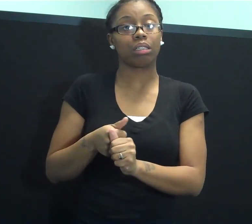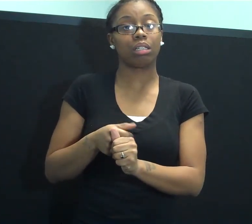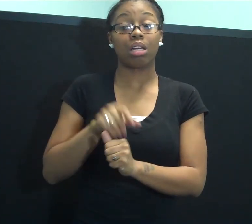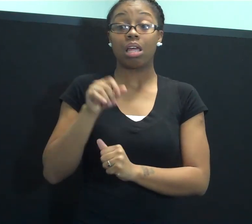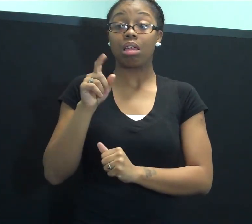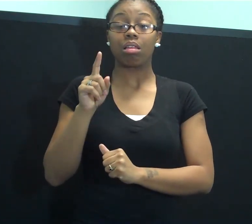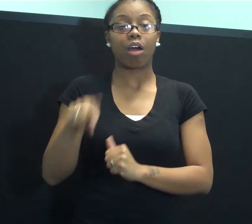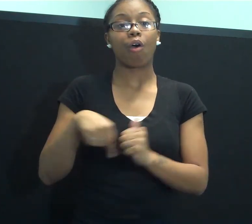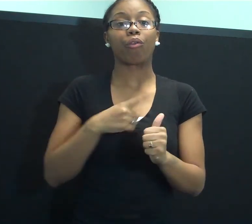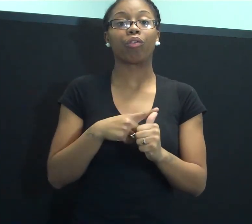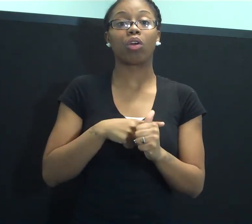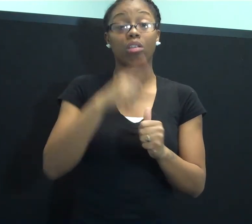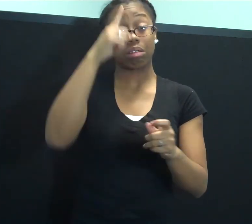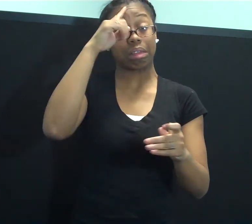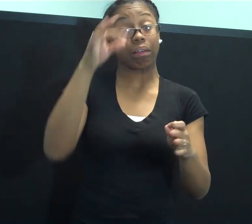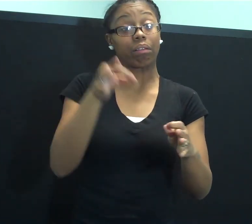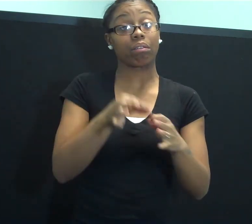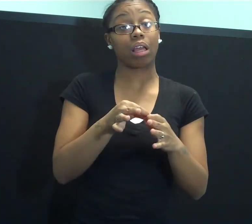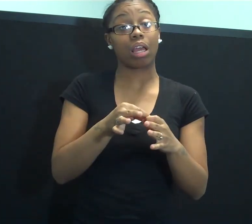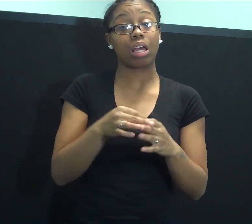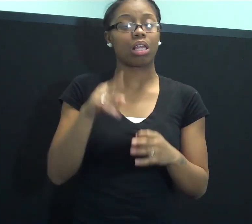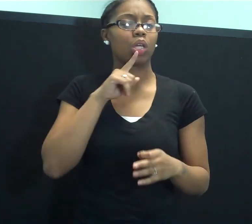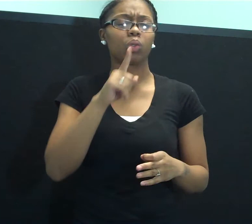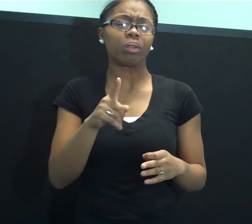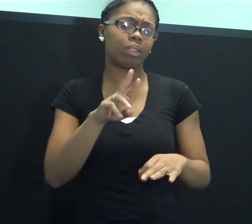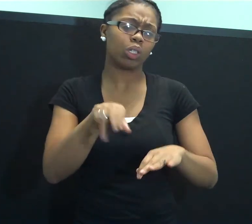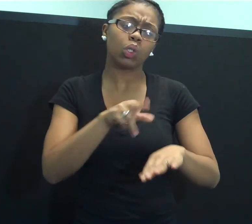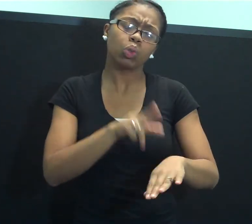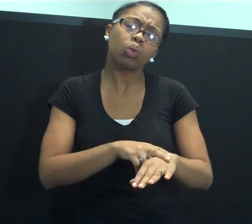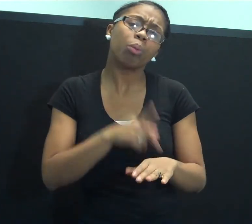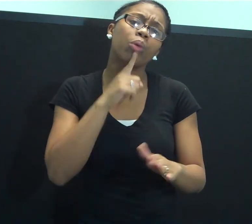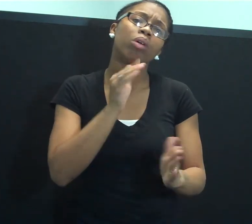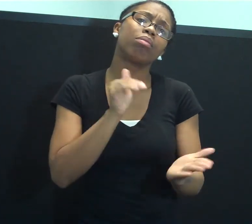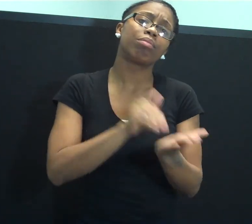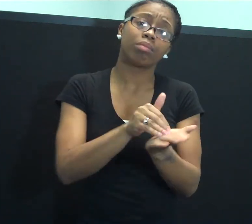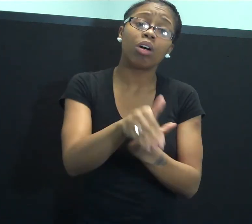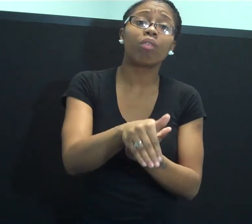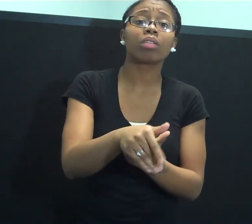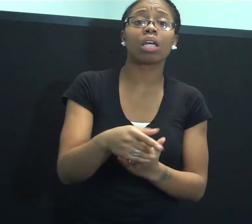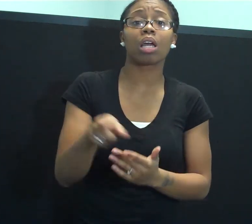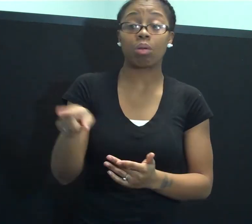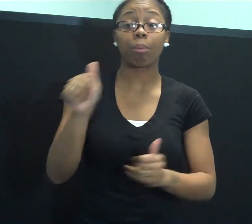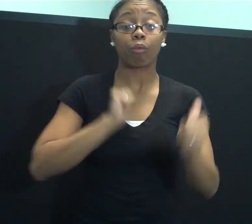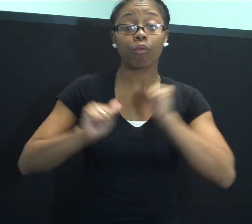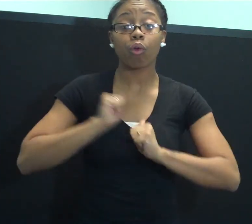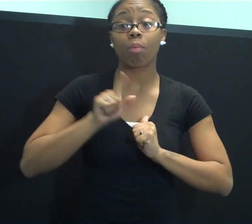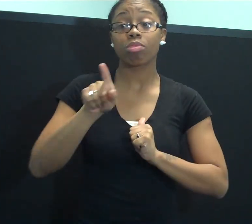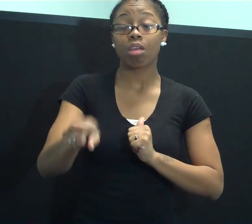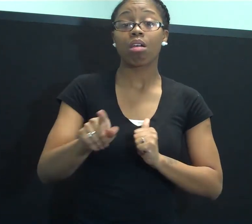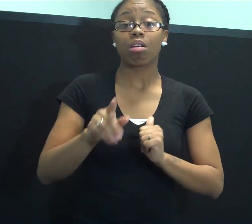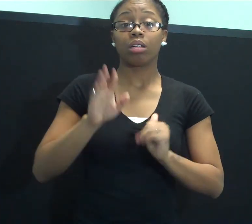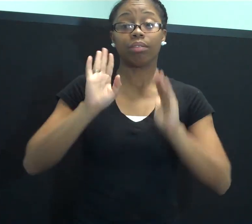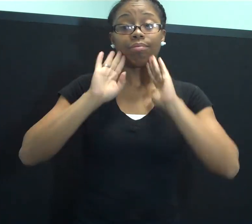of faith, one that's very commonly repeated when Buddhists perform their daily devotions or when a